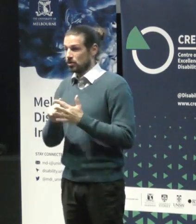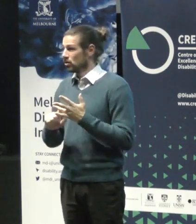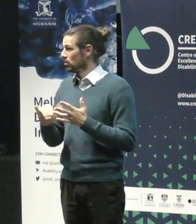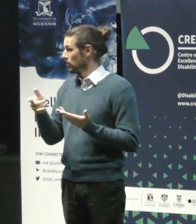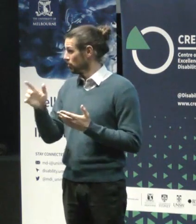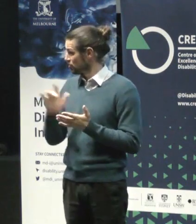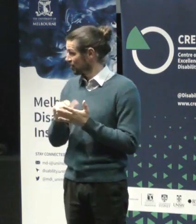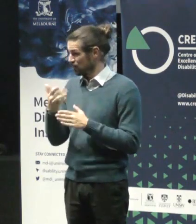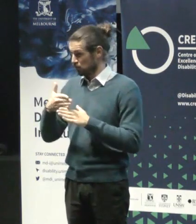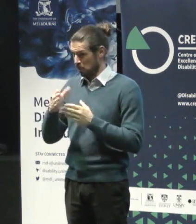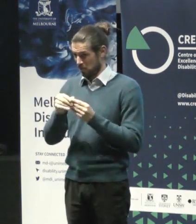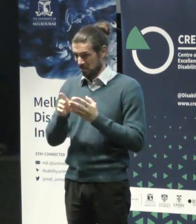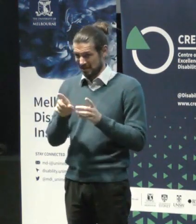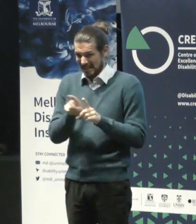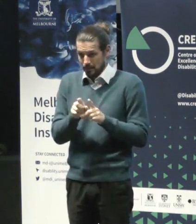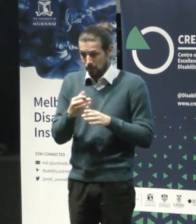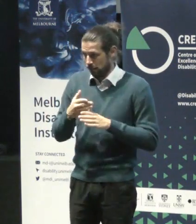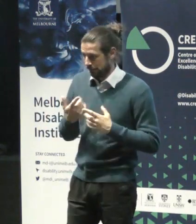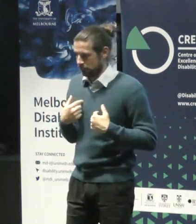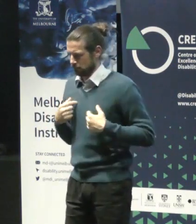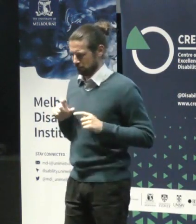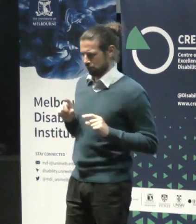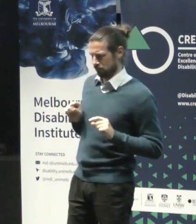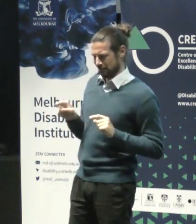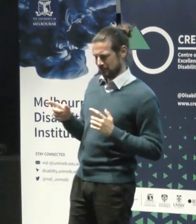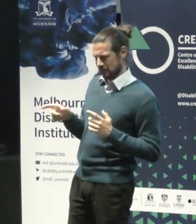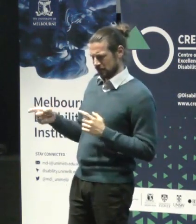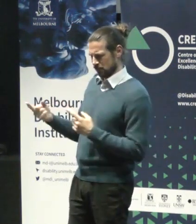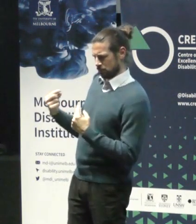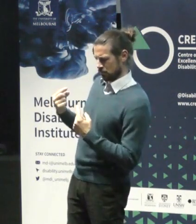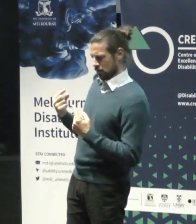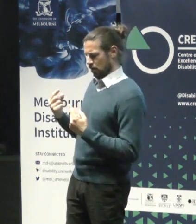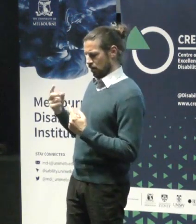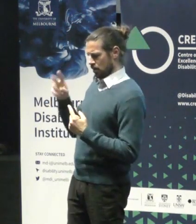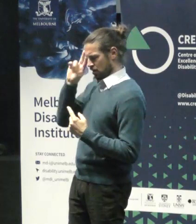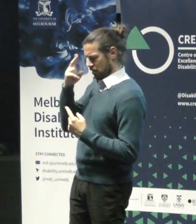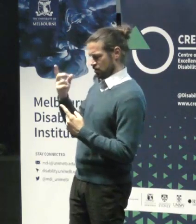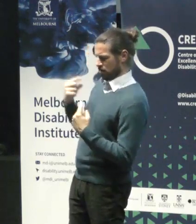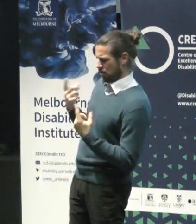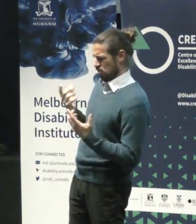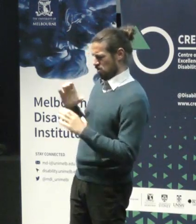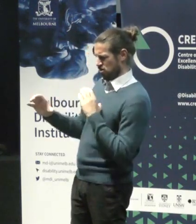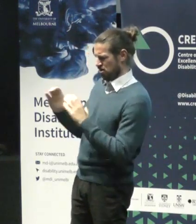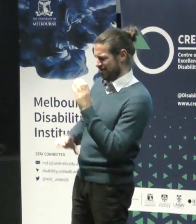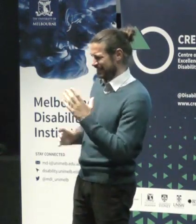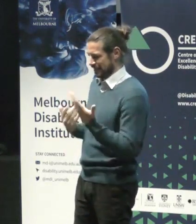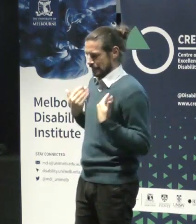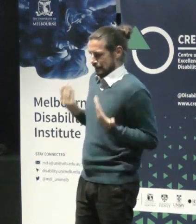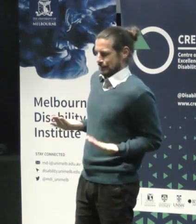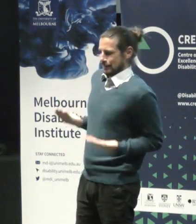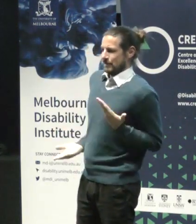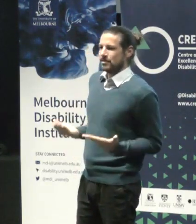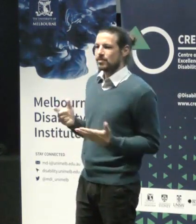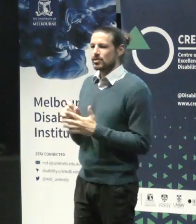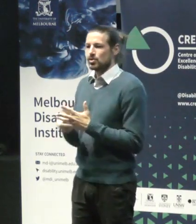worked with this person, doesn't know whether they're coming or going. So they want to try and help, but the communication's not working. So this is wounded. They